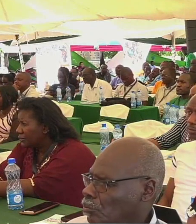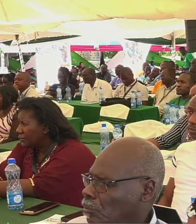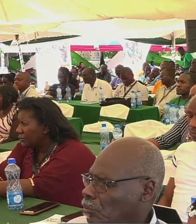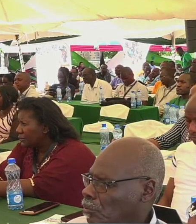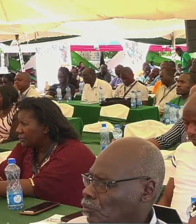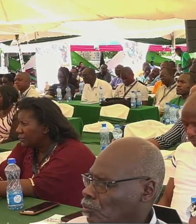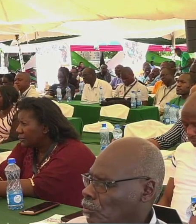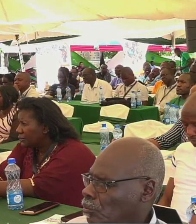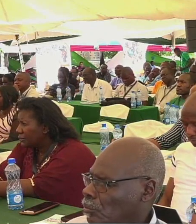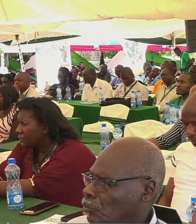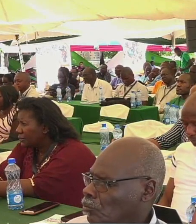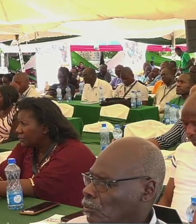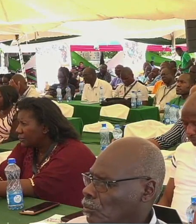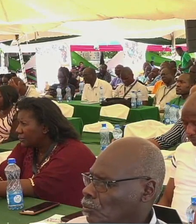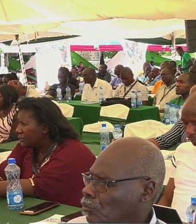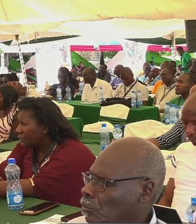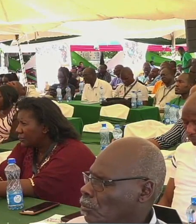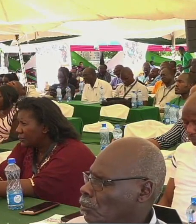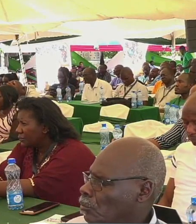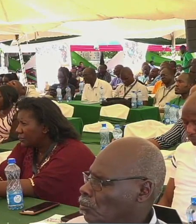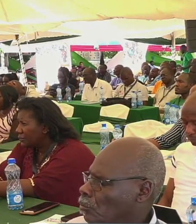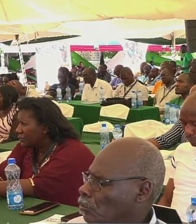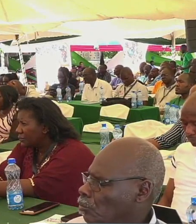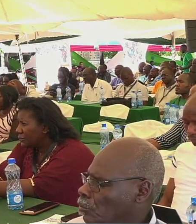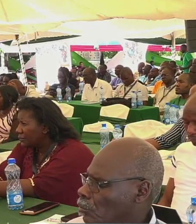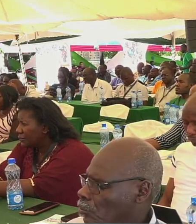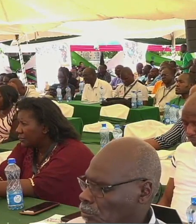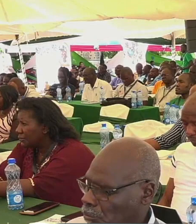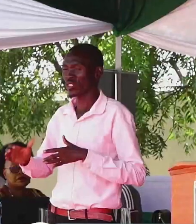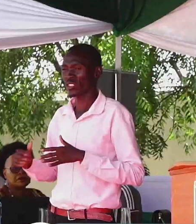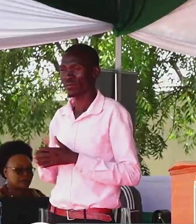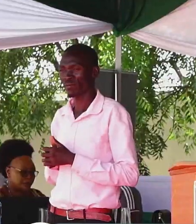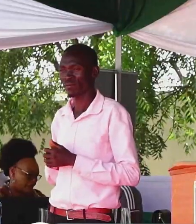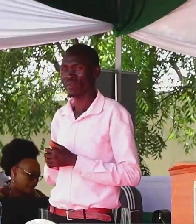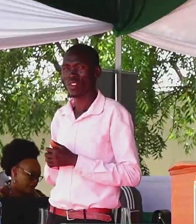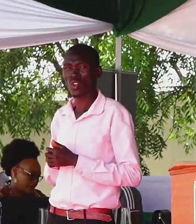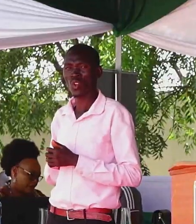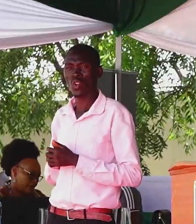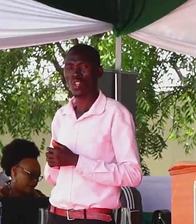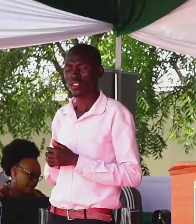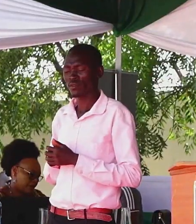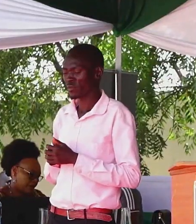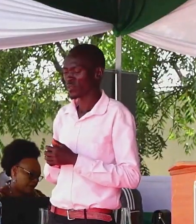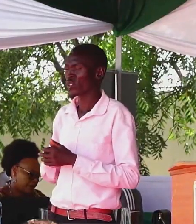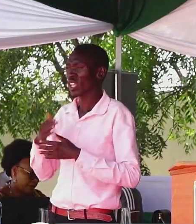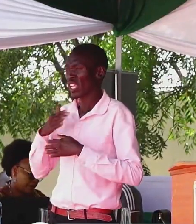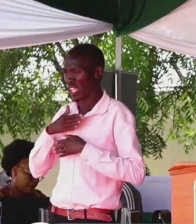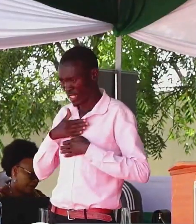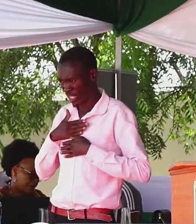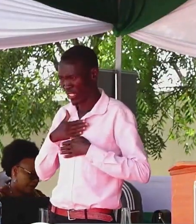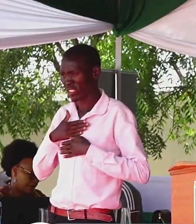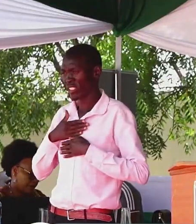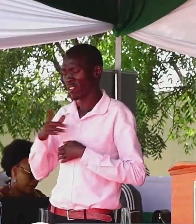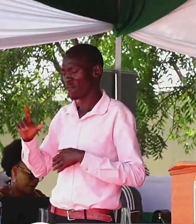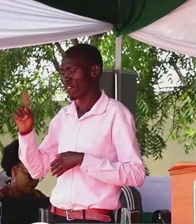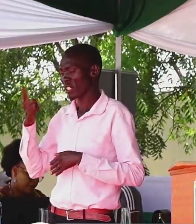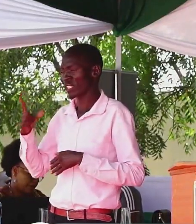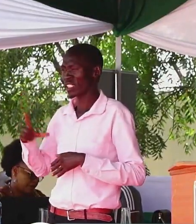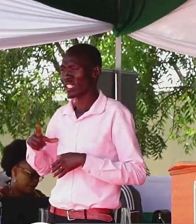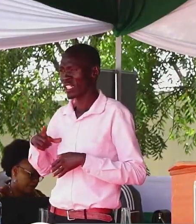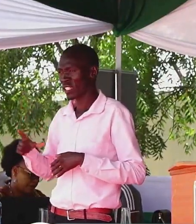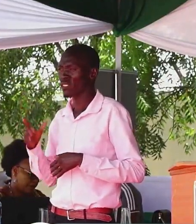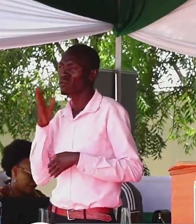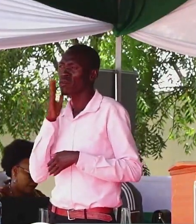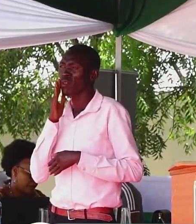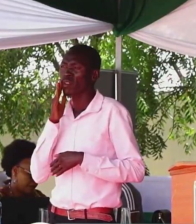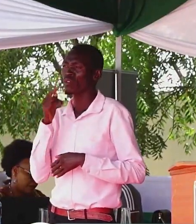Deputy Governor, Turkana County. Your Excellencies, the First Ladies, Mama Turkana